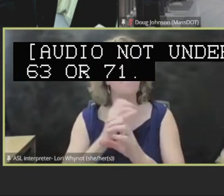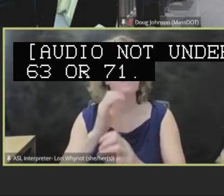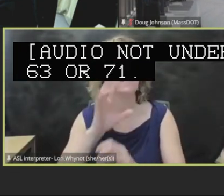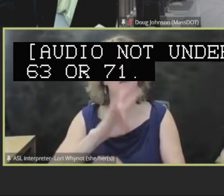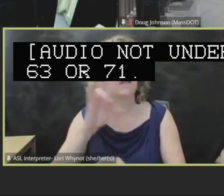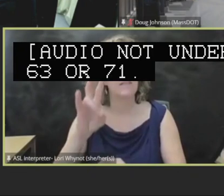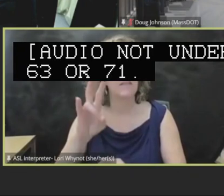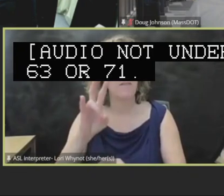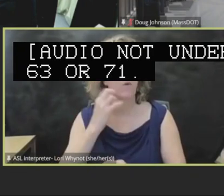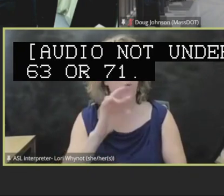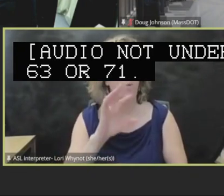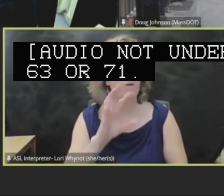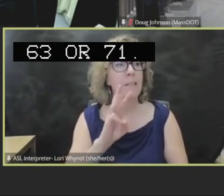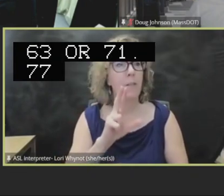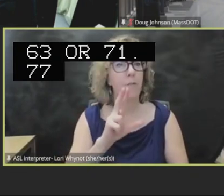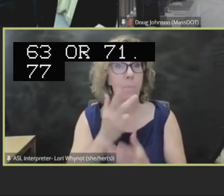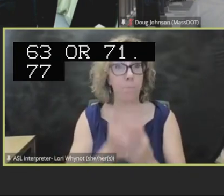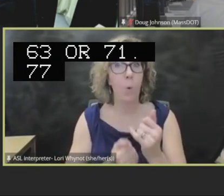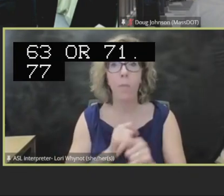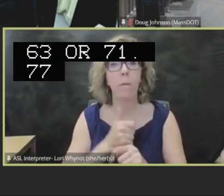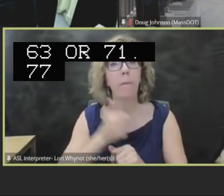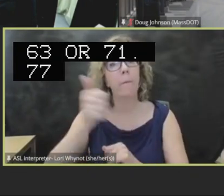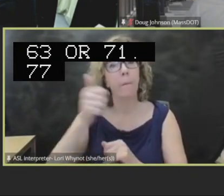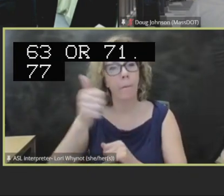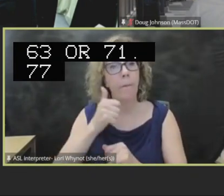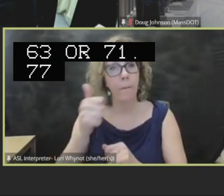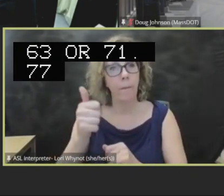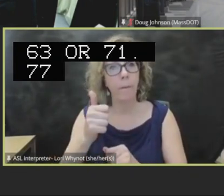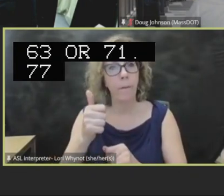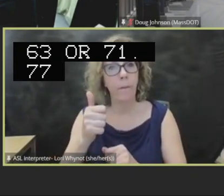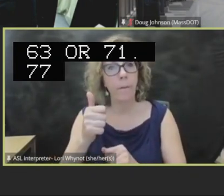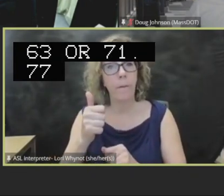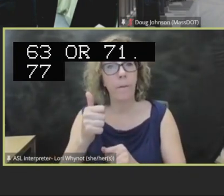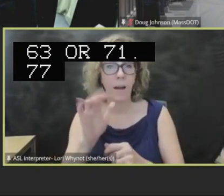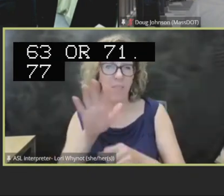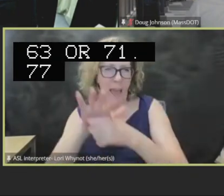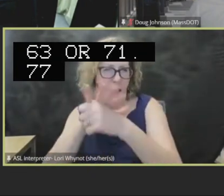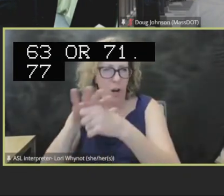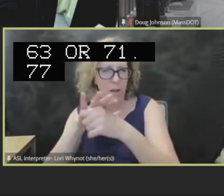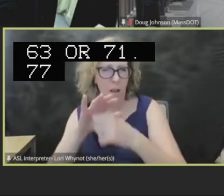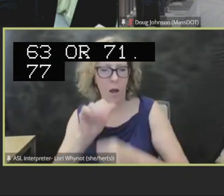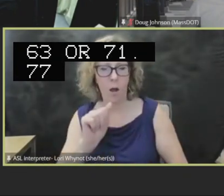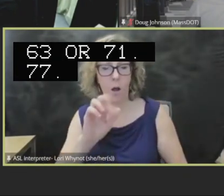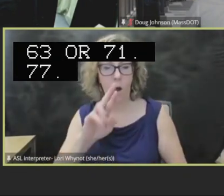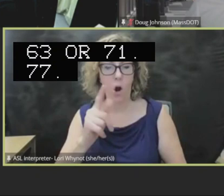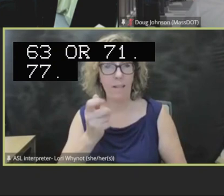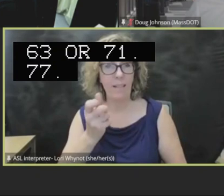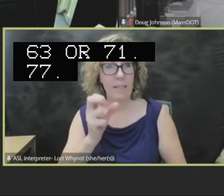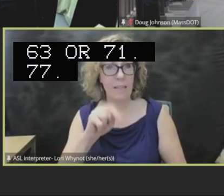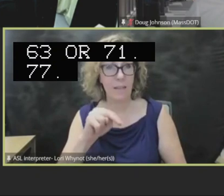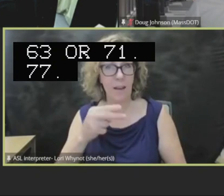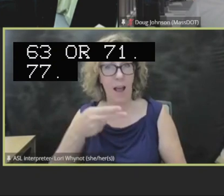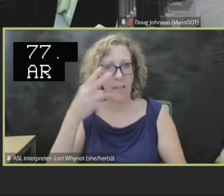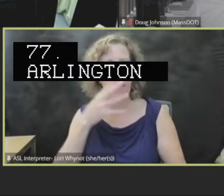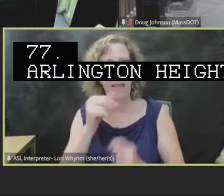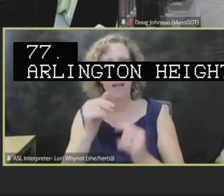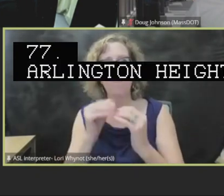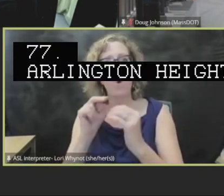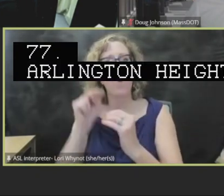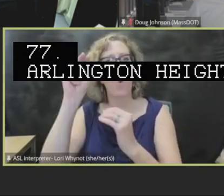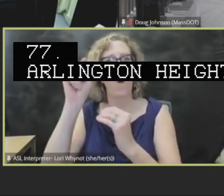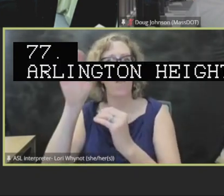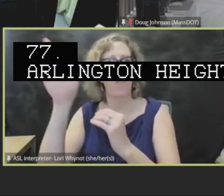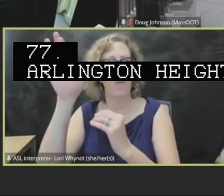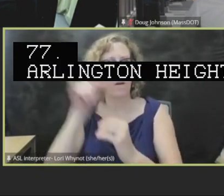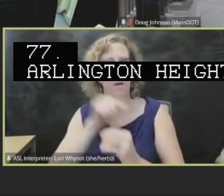bus that goes like, it's like Armand Arlington Heights and a little further up, I think.